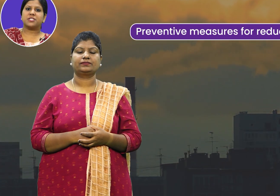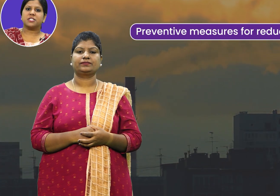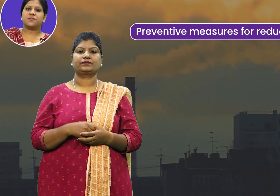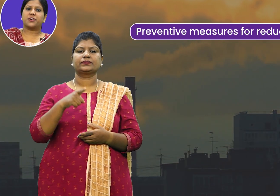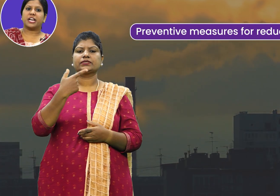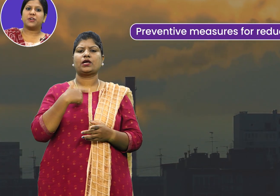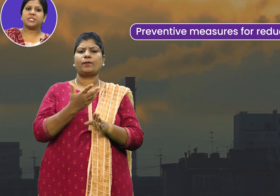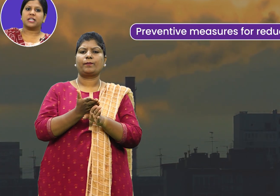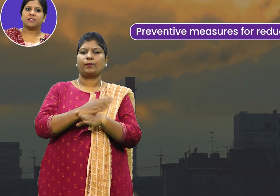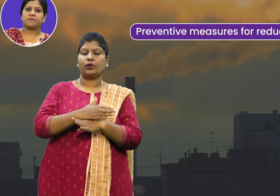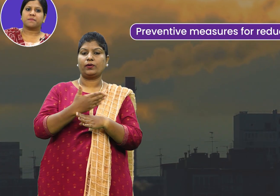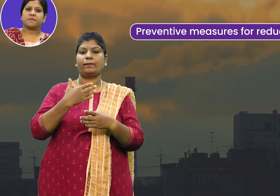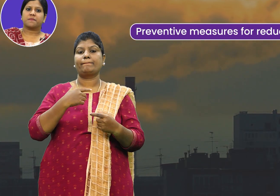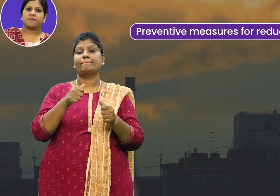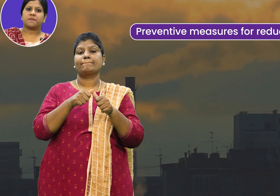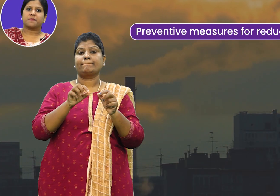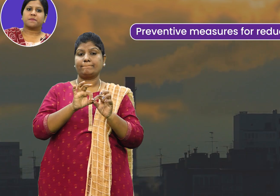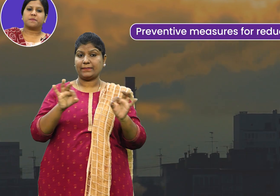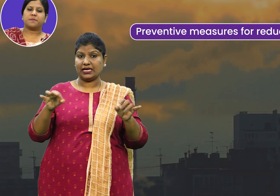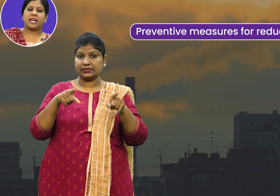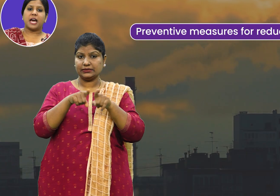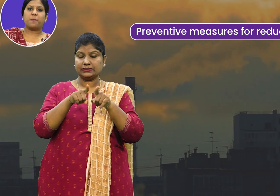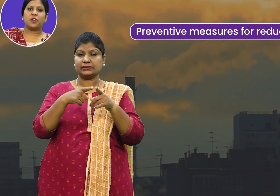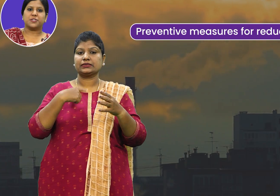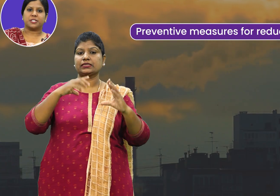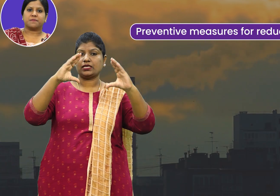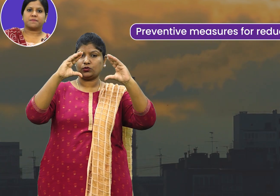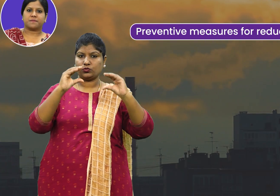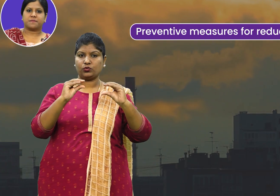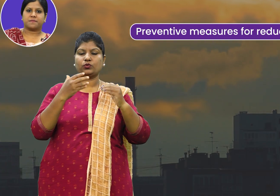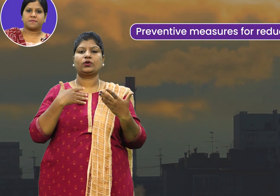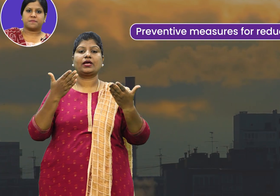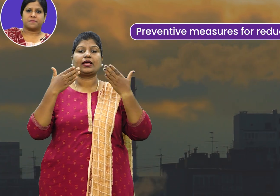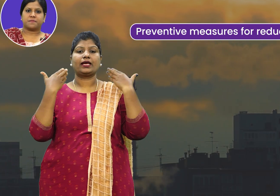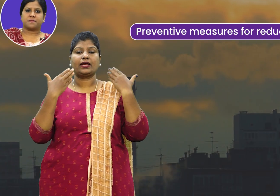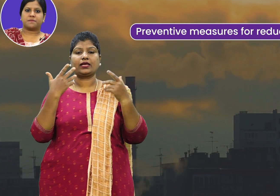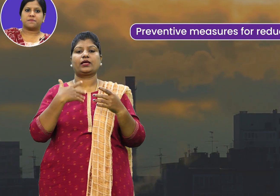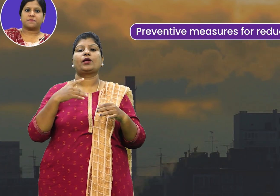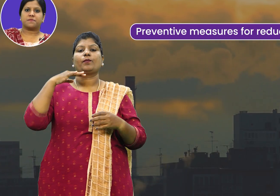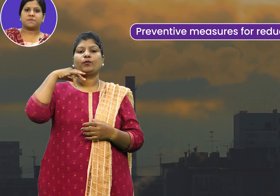Primitive measures for reducing the air pollution.